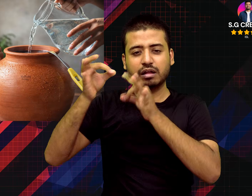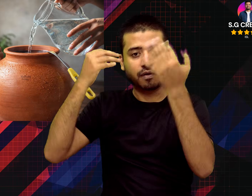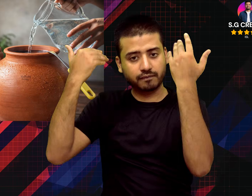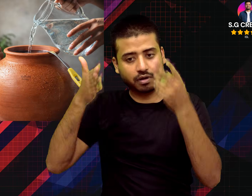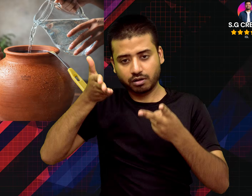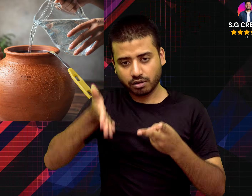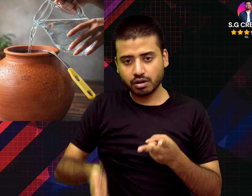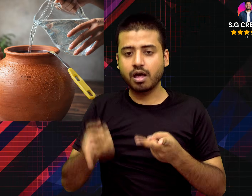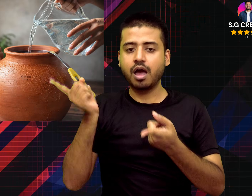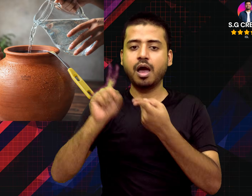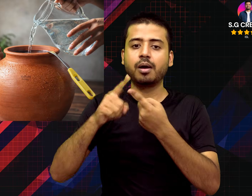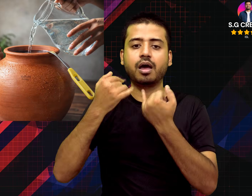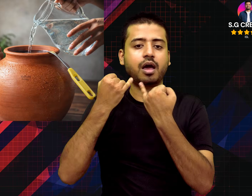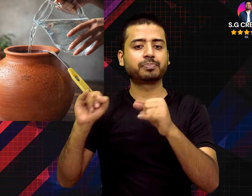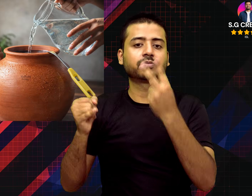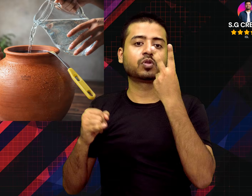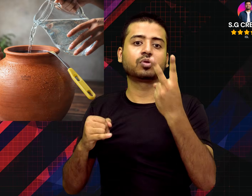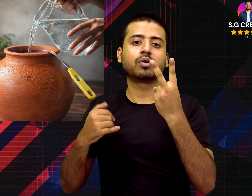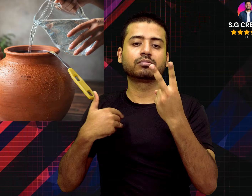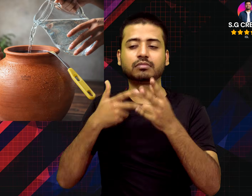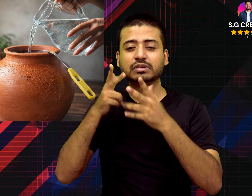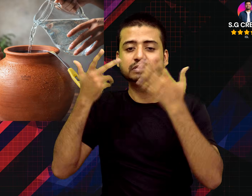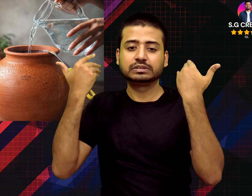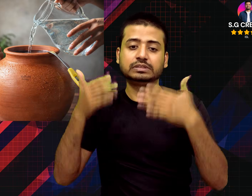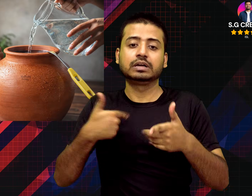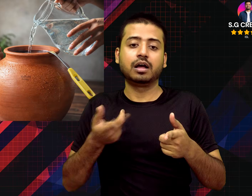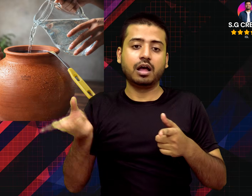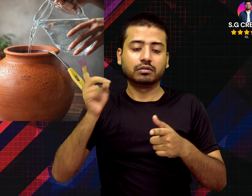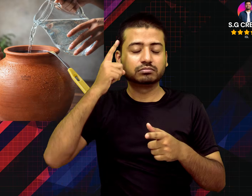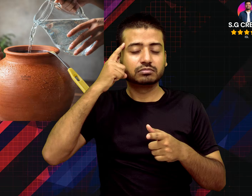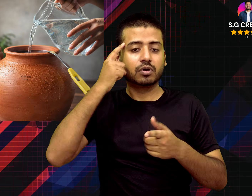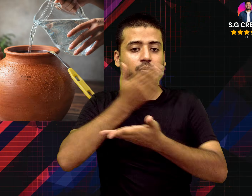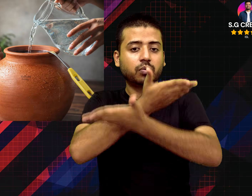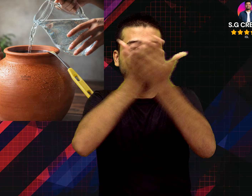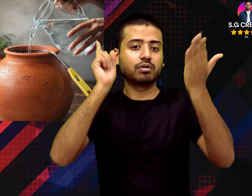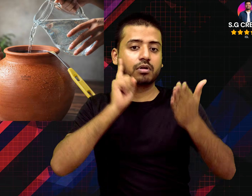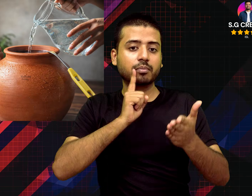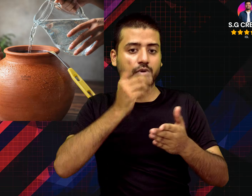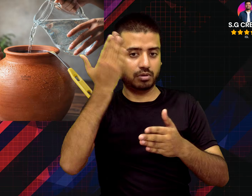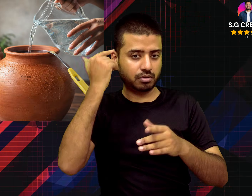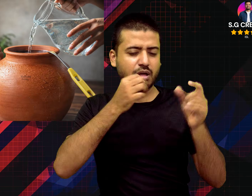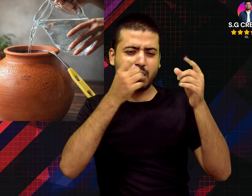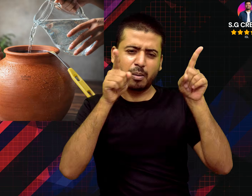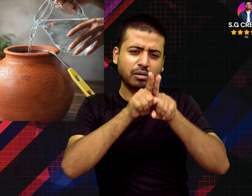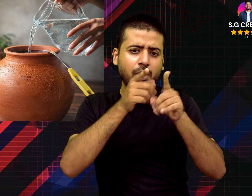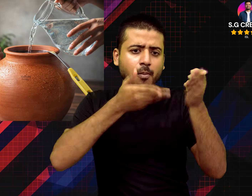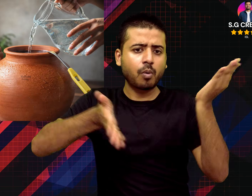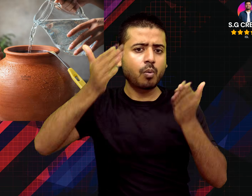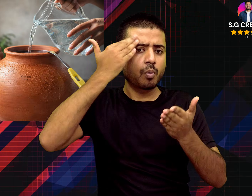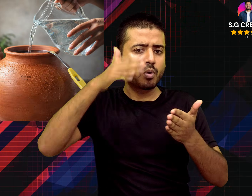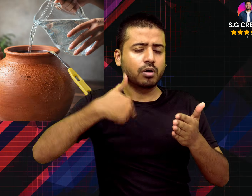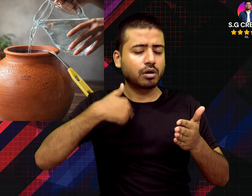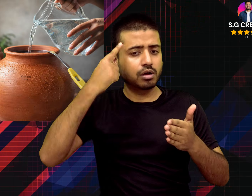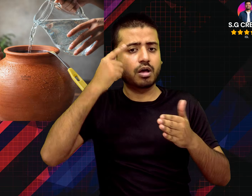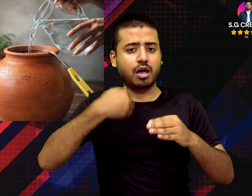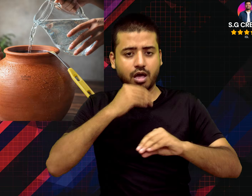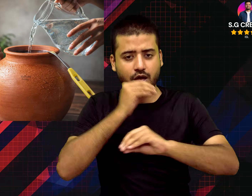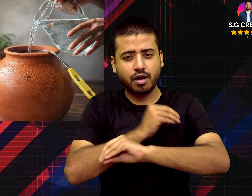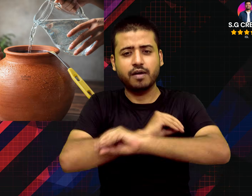causing gastrointestinal distress. Therefore, ordinary cleaning methods are completely ineffective and often harmful for clay